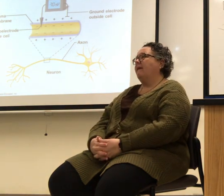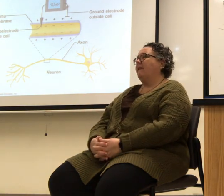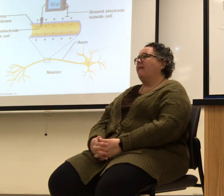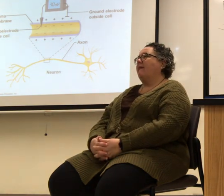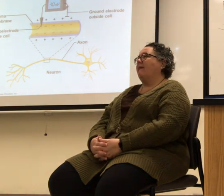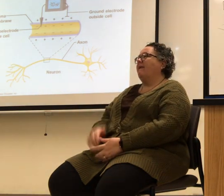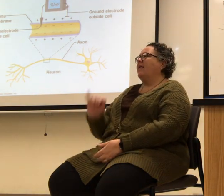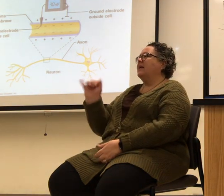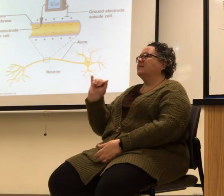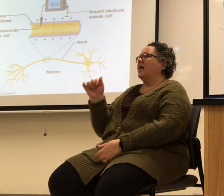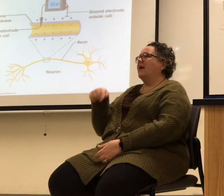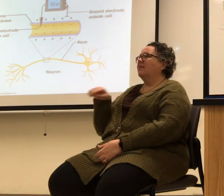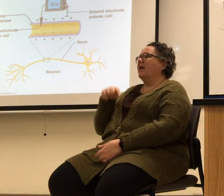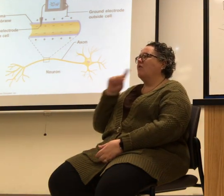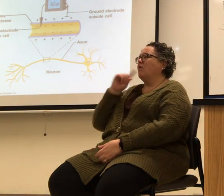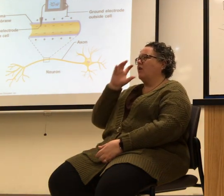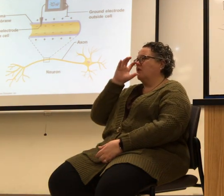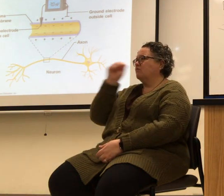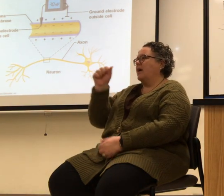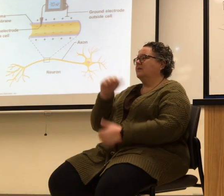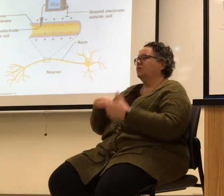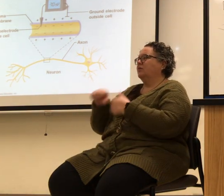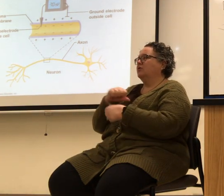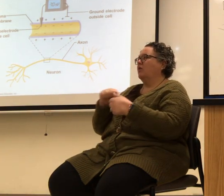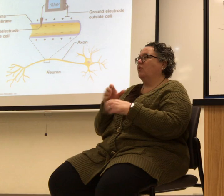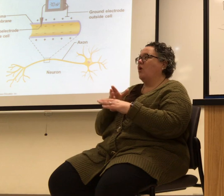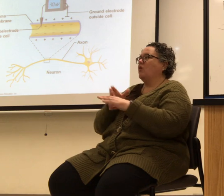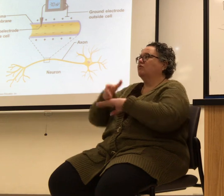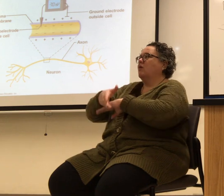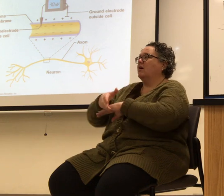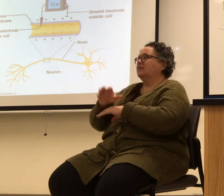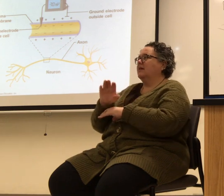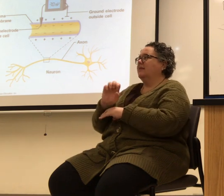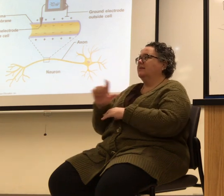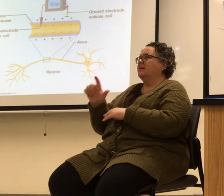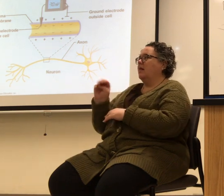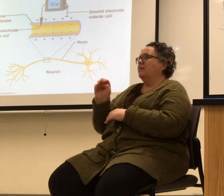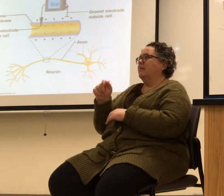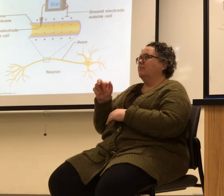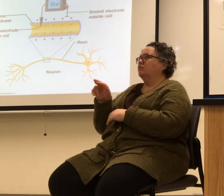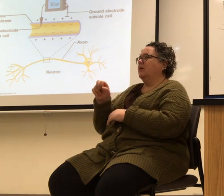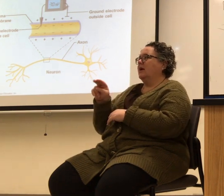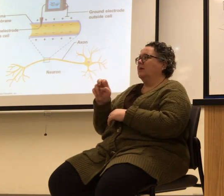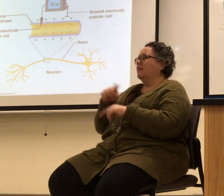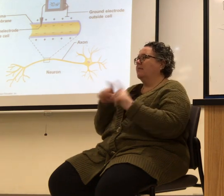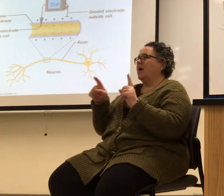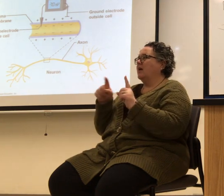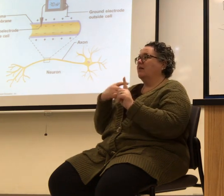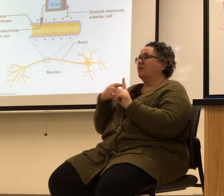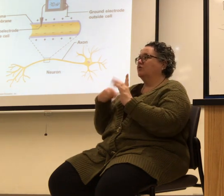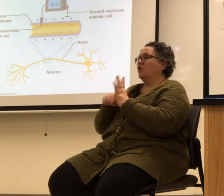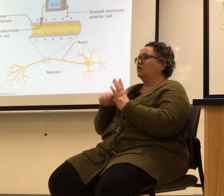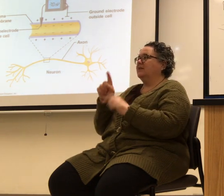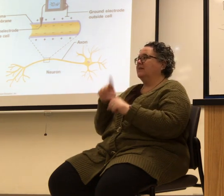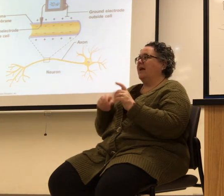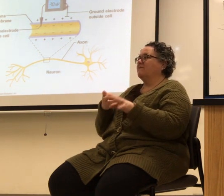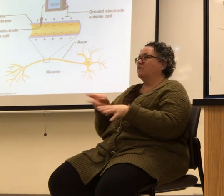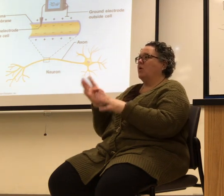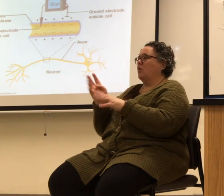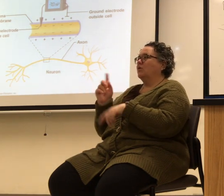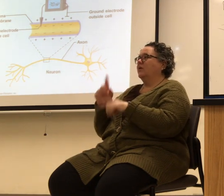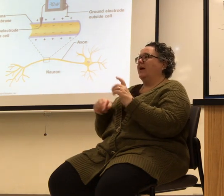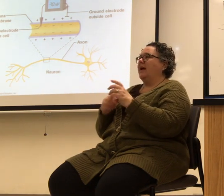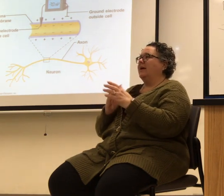it's like they're attracted to each other across the cell membrane, but the charges cannot flow because you can't get